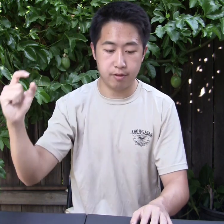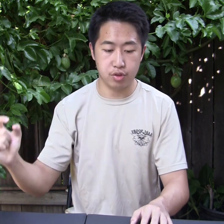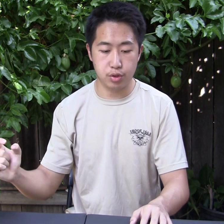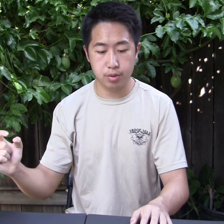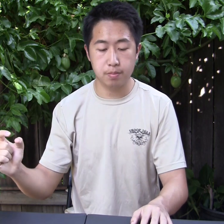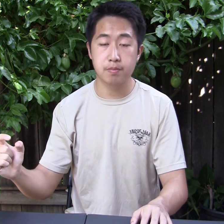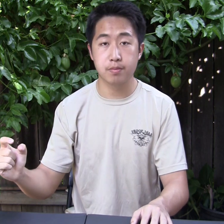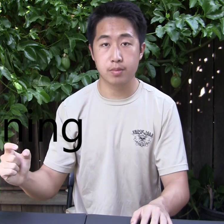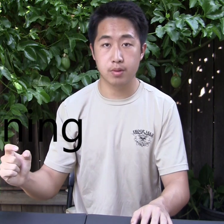afternoon.